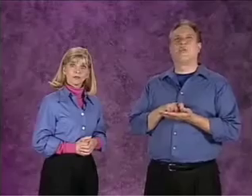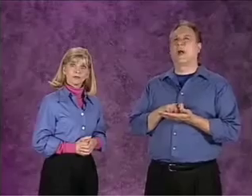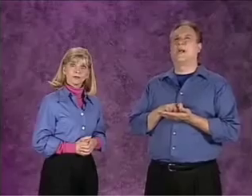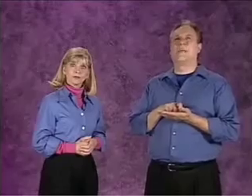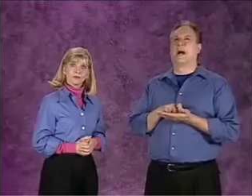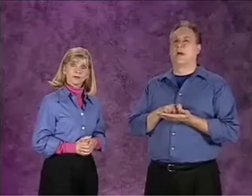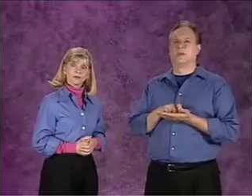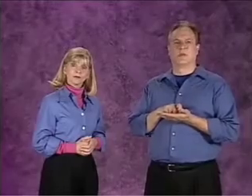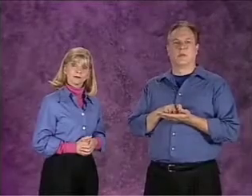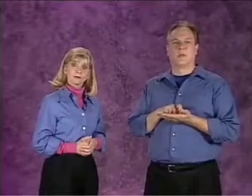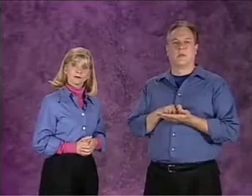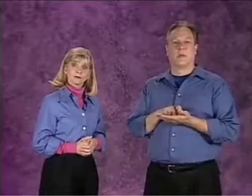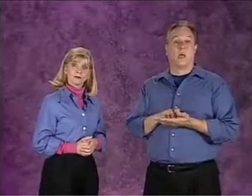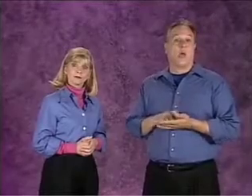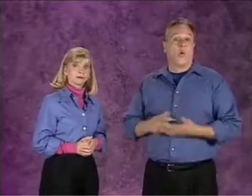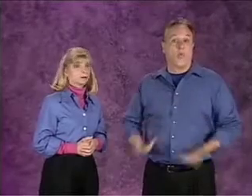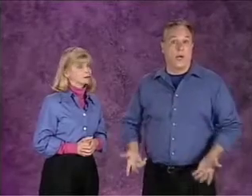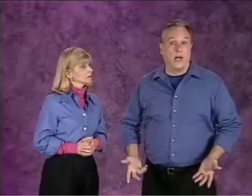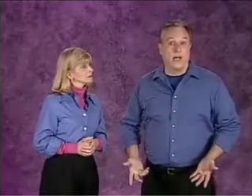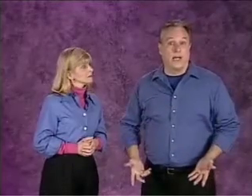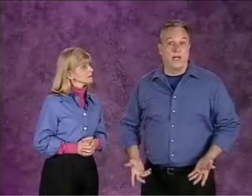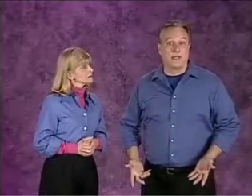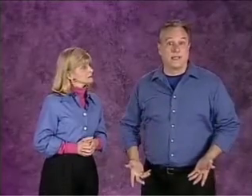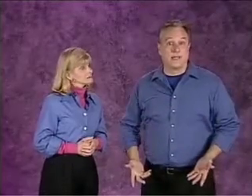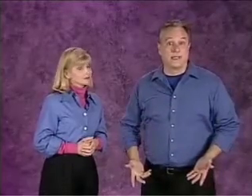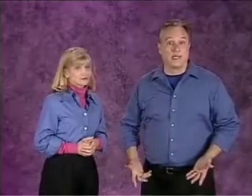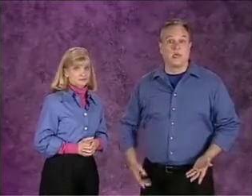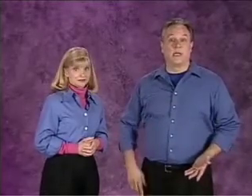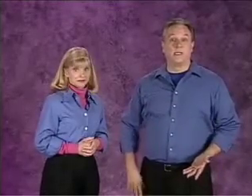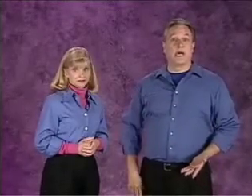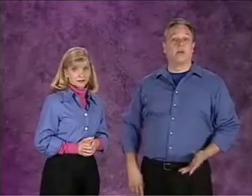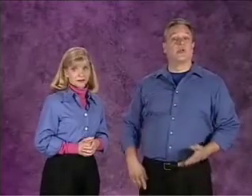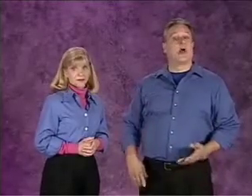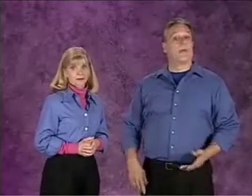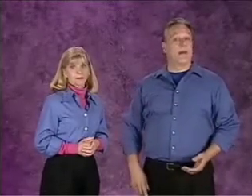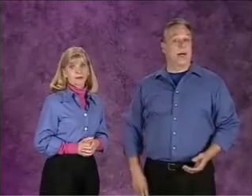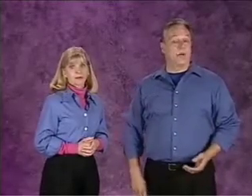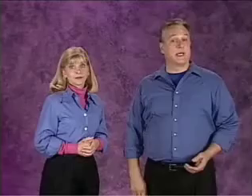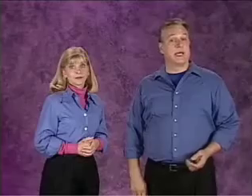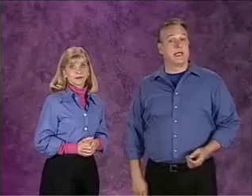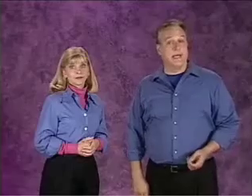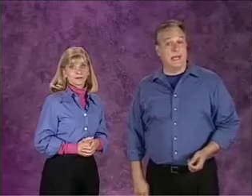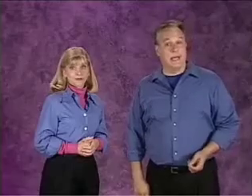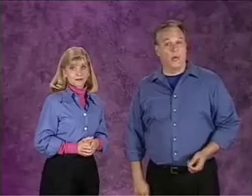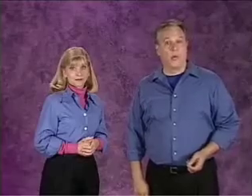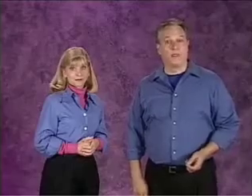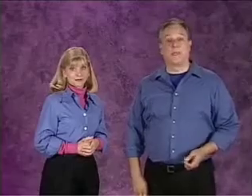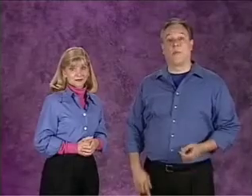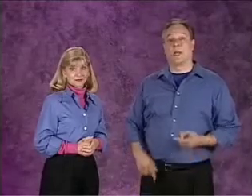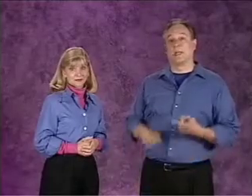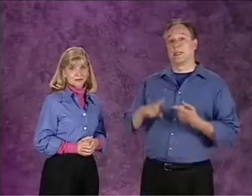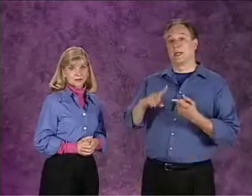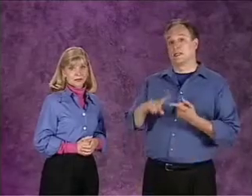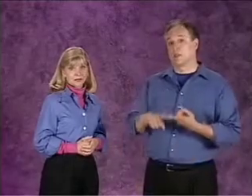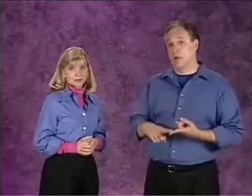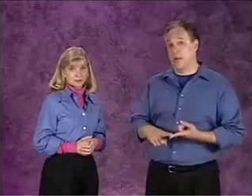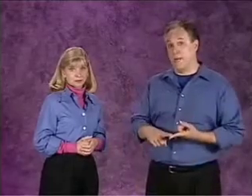write about. Well, in this lesson, you'll encounter about again when someone is concerned